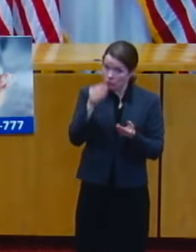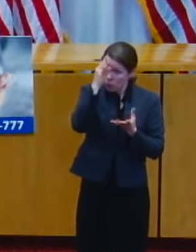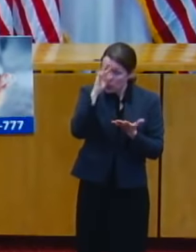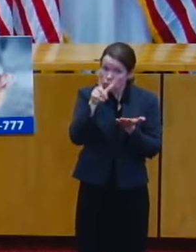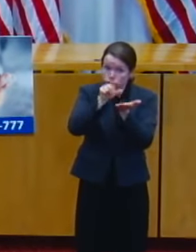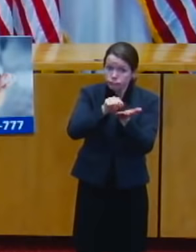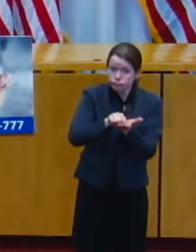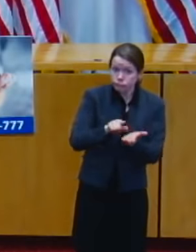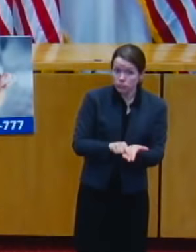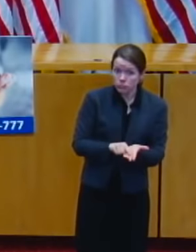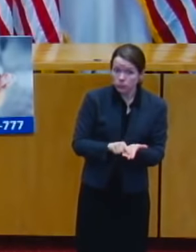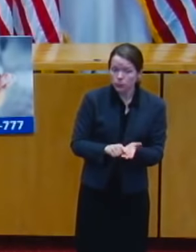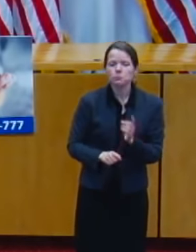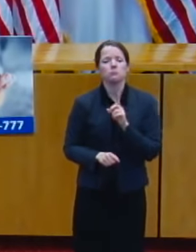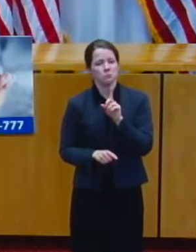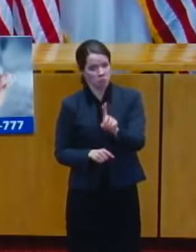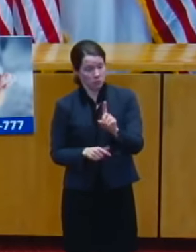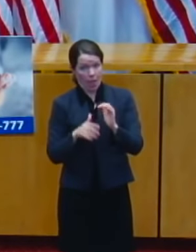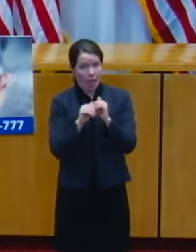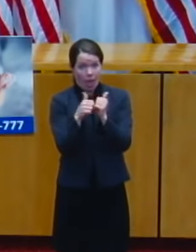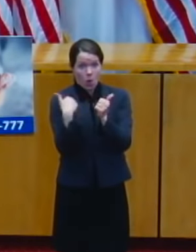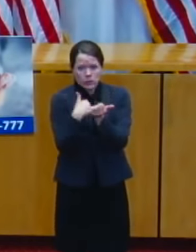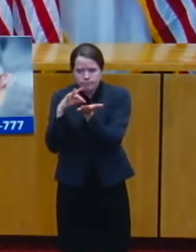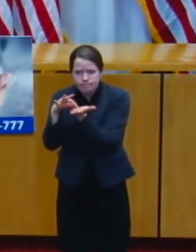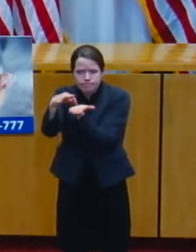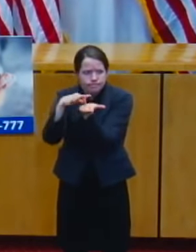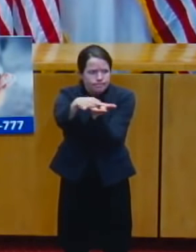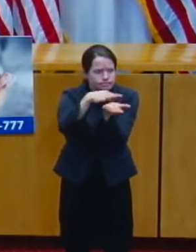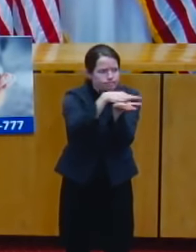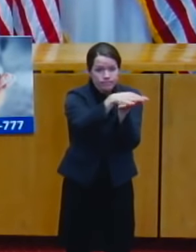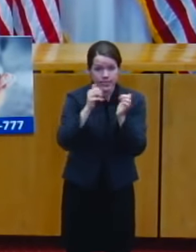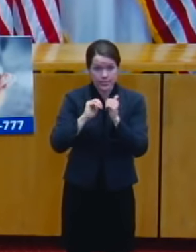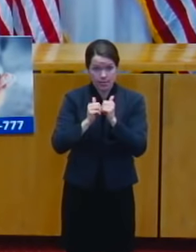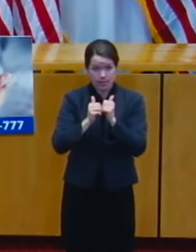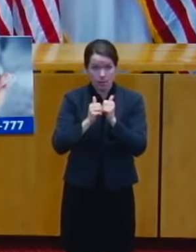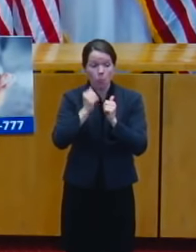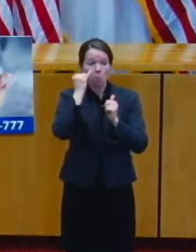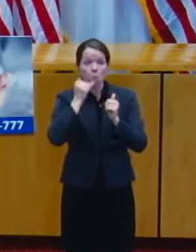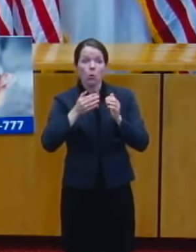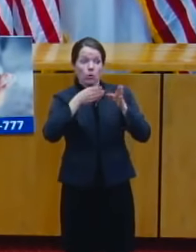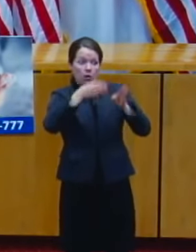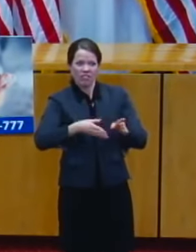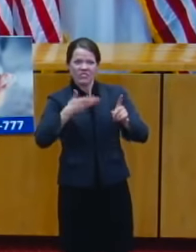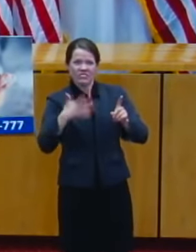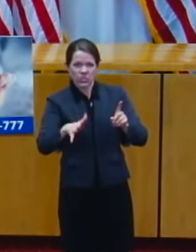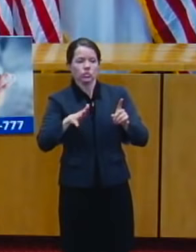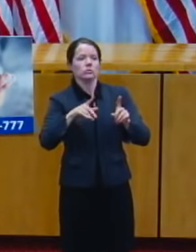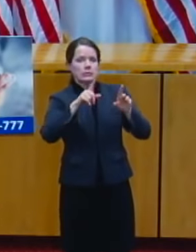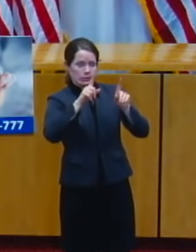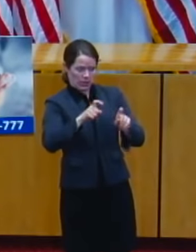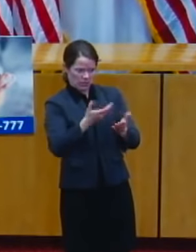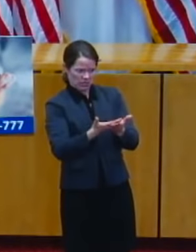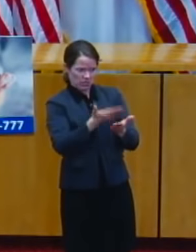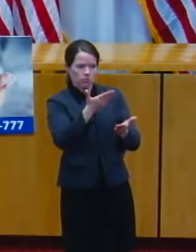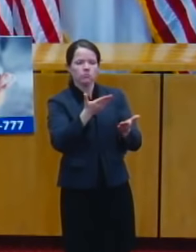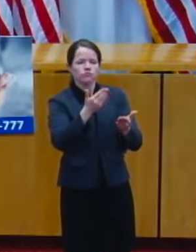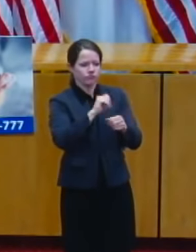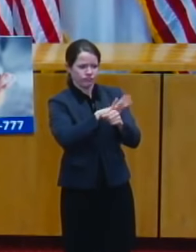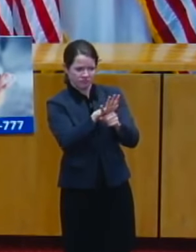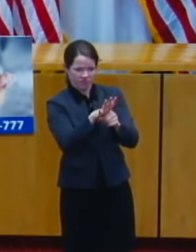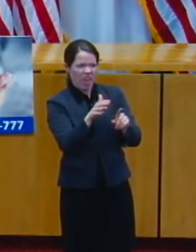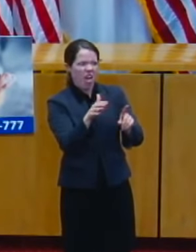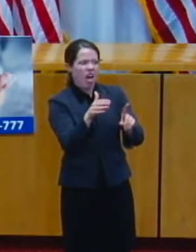we count everyone who's died who's tested COVID-19, regardless of whether they're hospitalized or